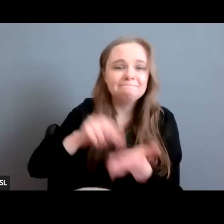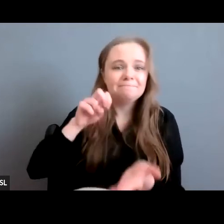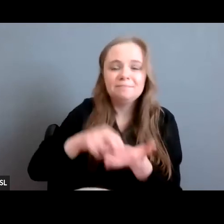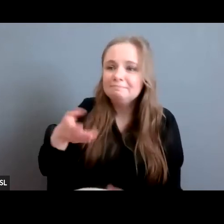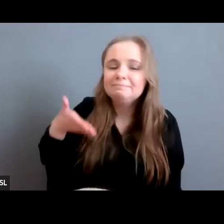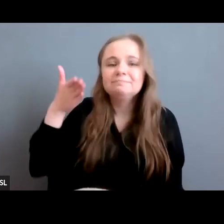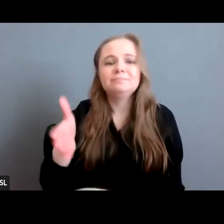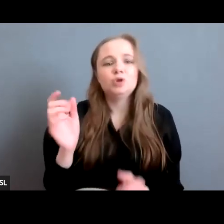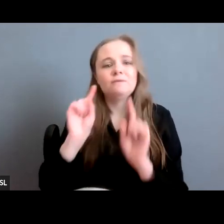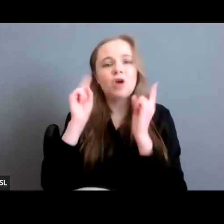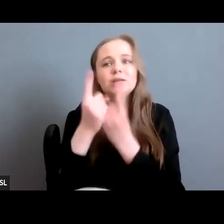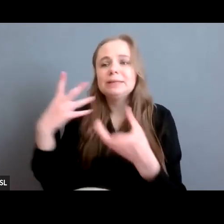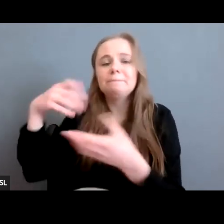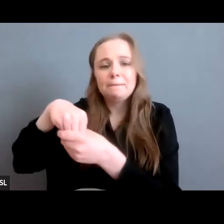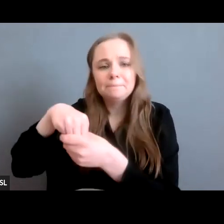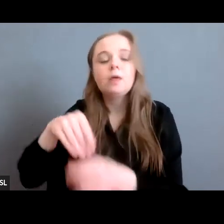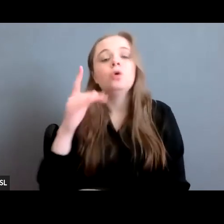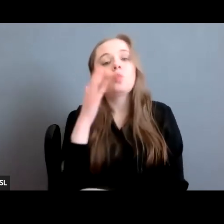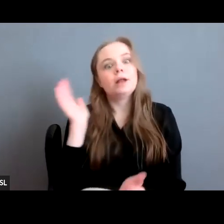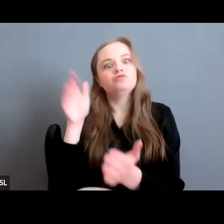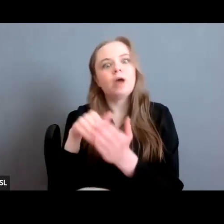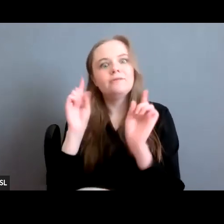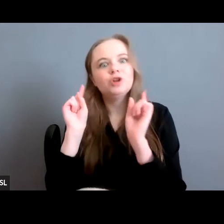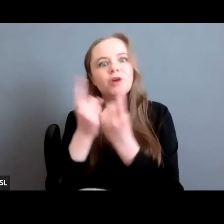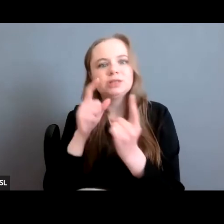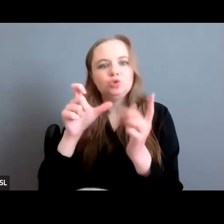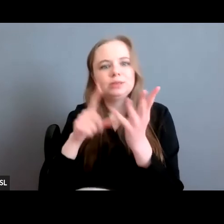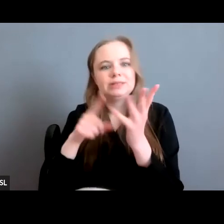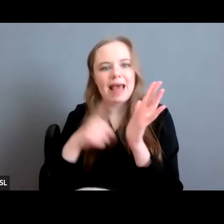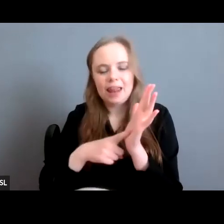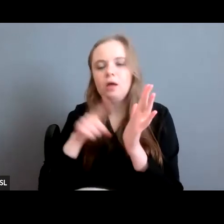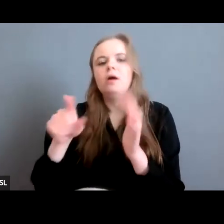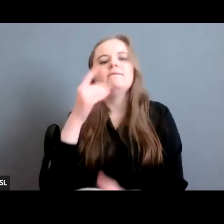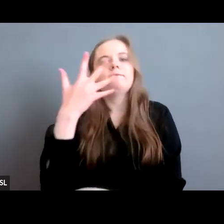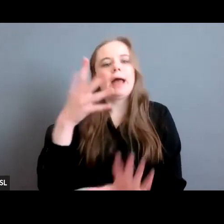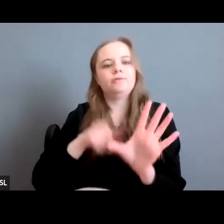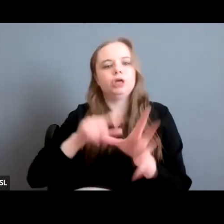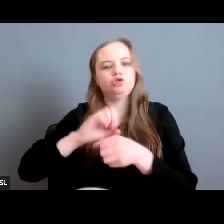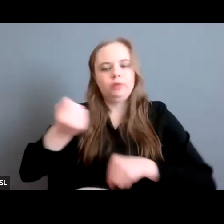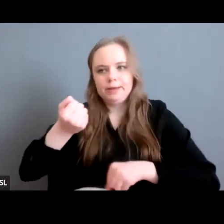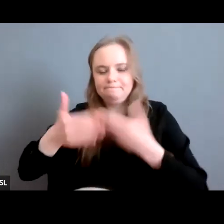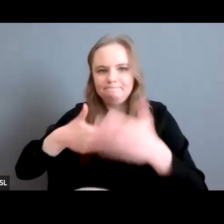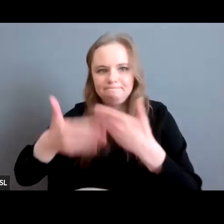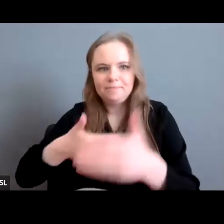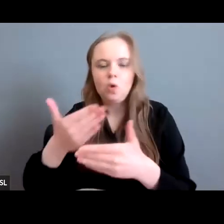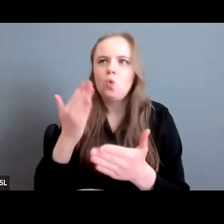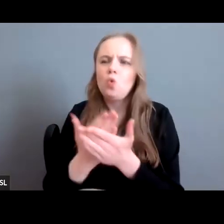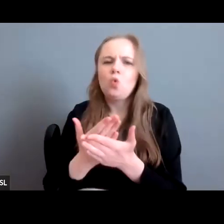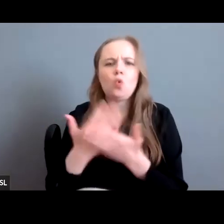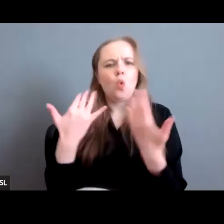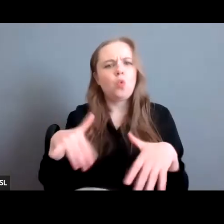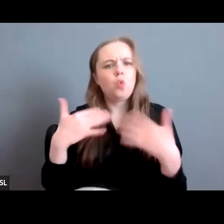experience. When I got there, over the 5 years of my degree, I found it to be the most exhilarating, life-changing